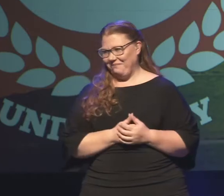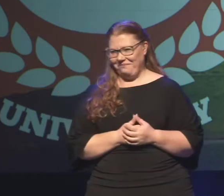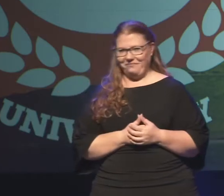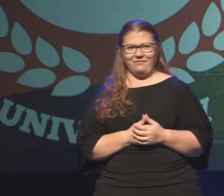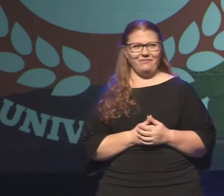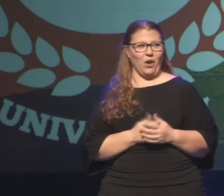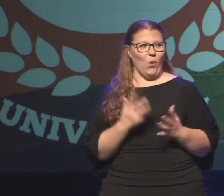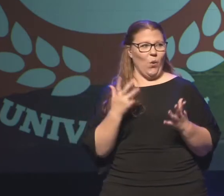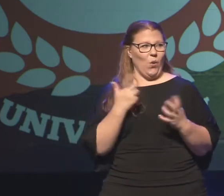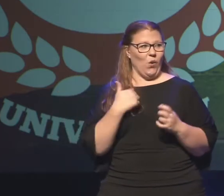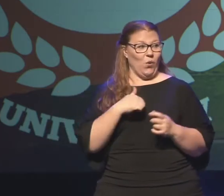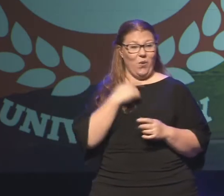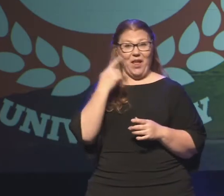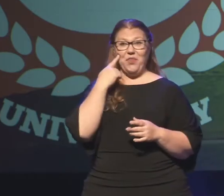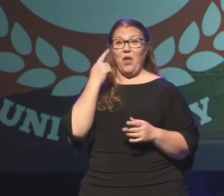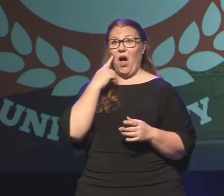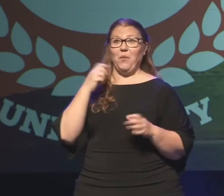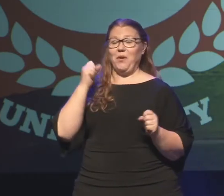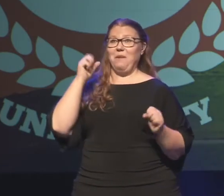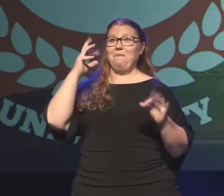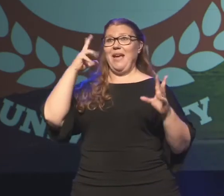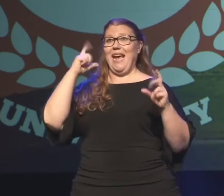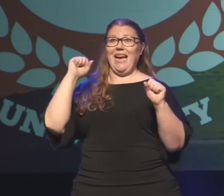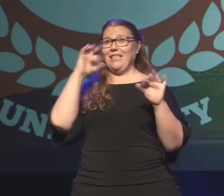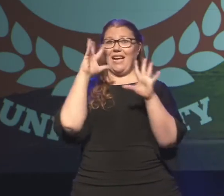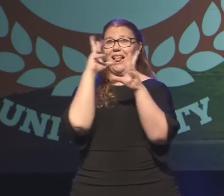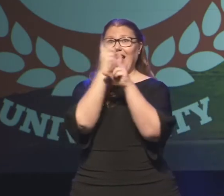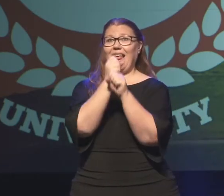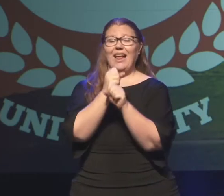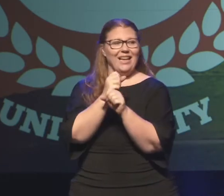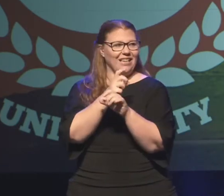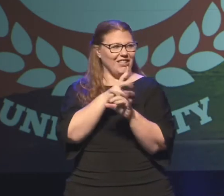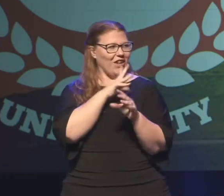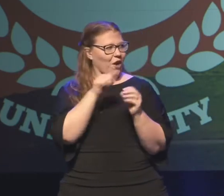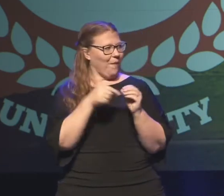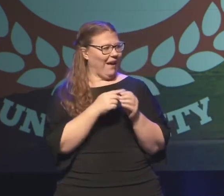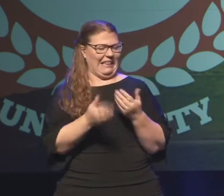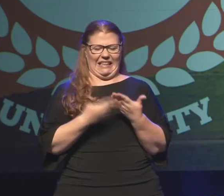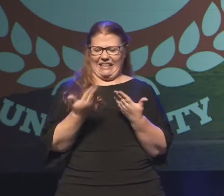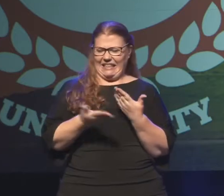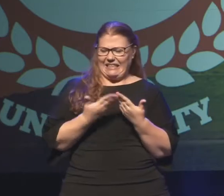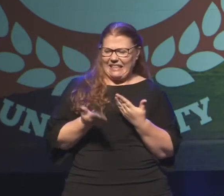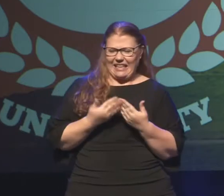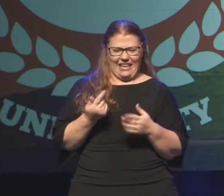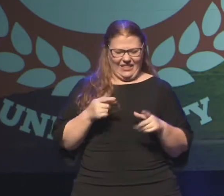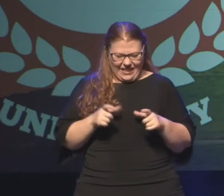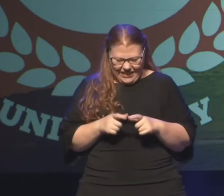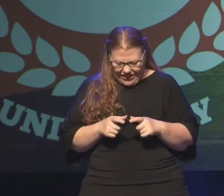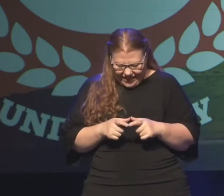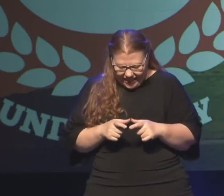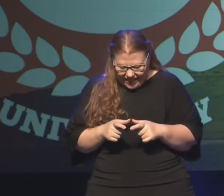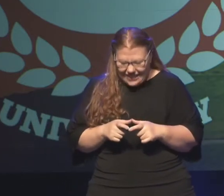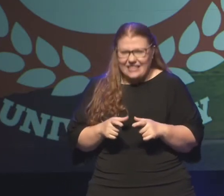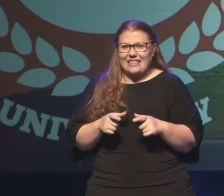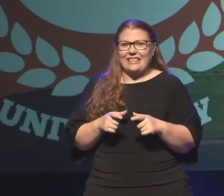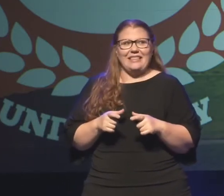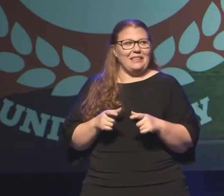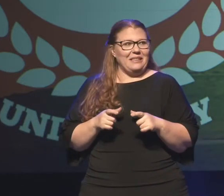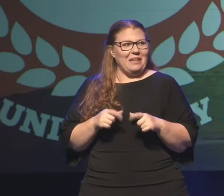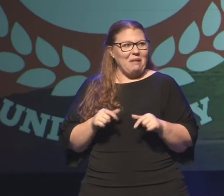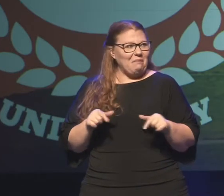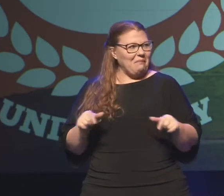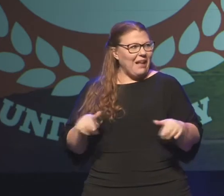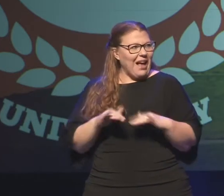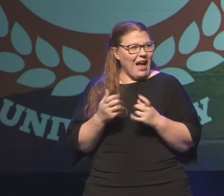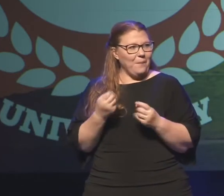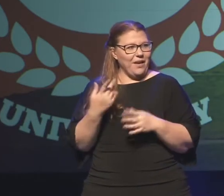Oh, man, we thought we died and gone to heaven, right? I mean, look at this. You talk about ease. This little disc, blah, blah, blah. How